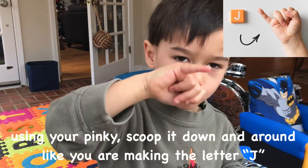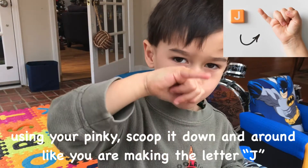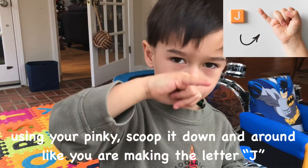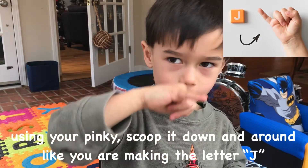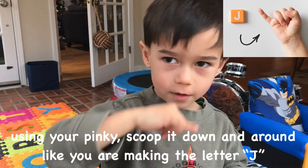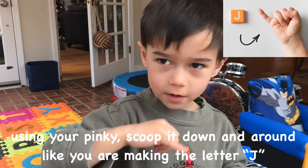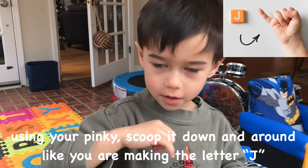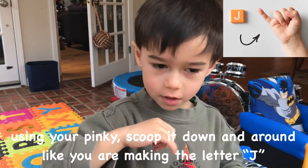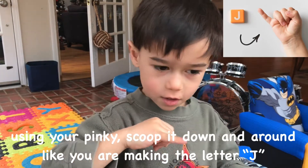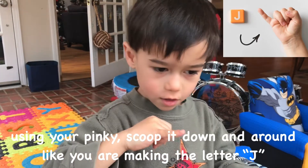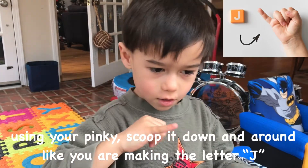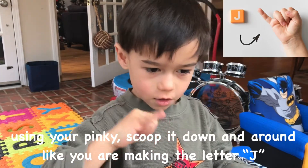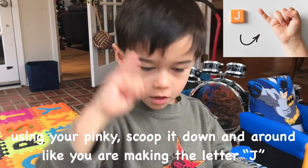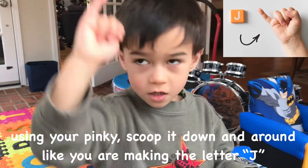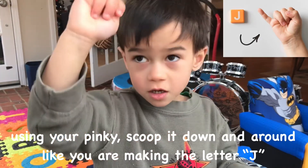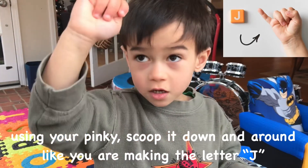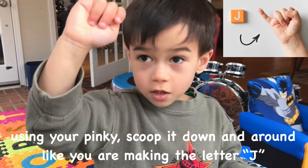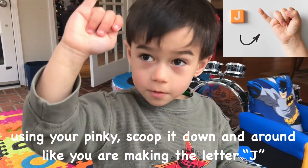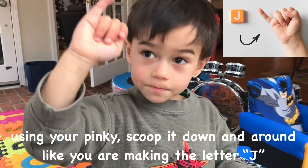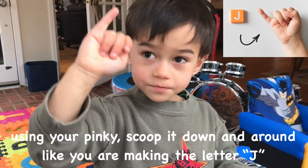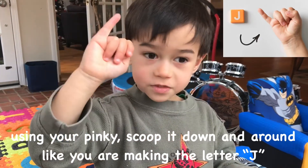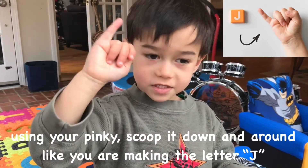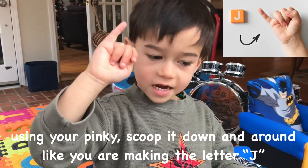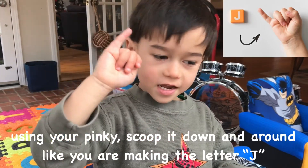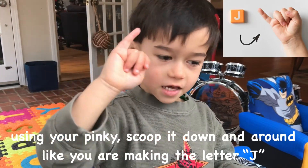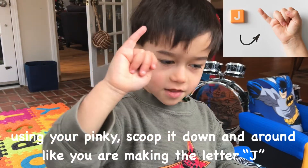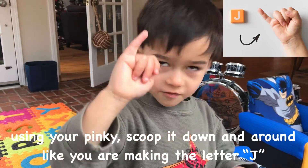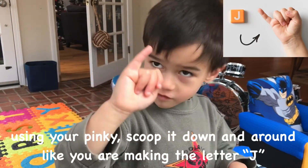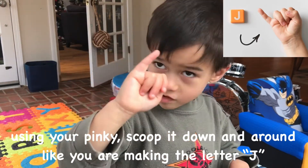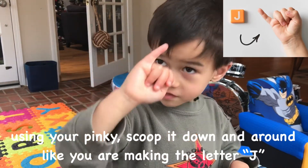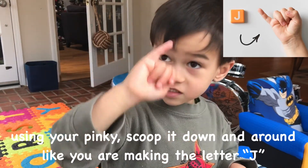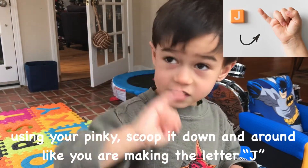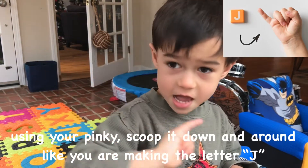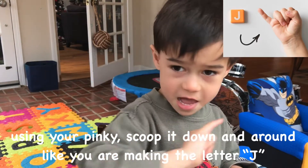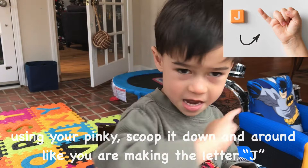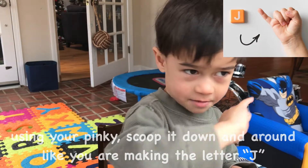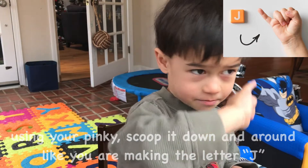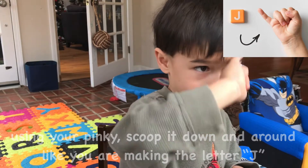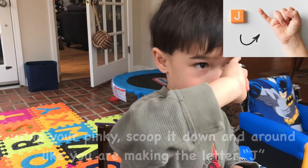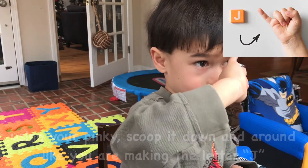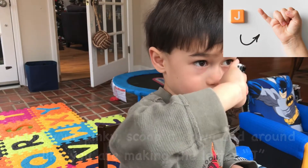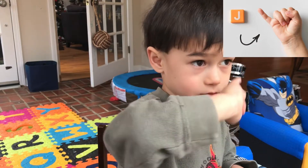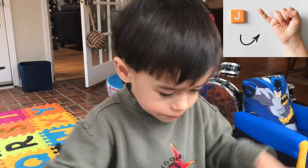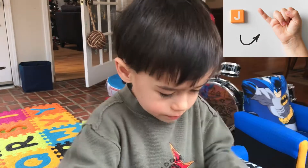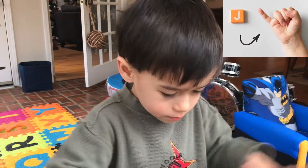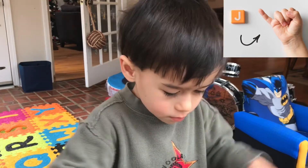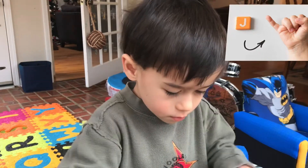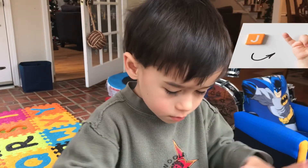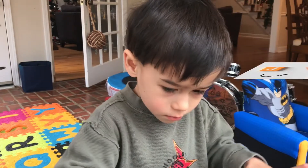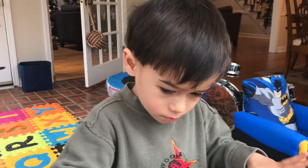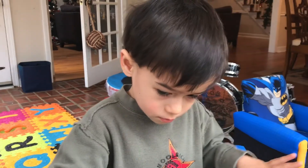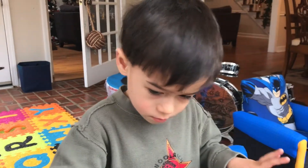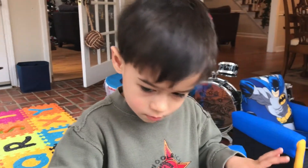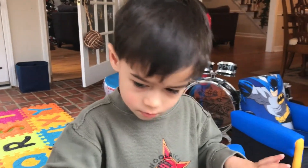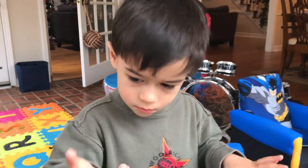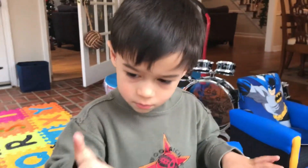That's J again? What's J again? J is for jam. Jam. Okay, what's next to J?